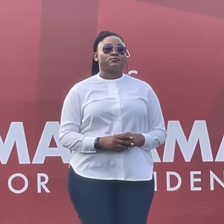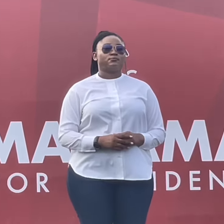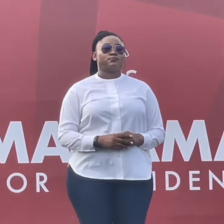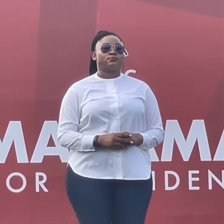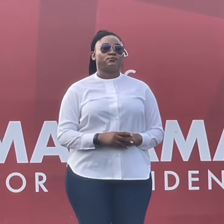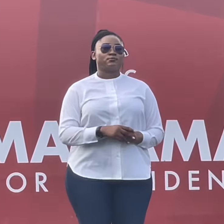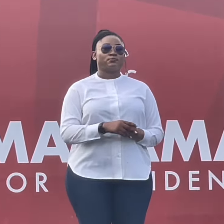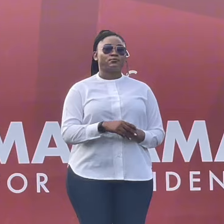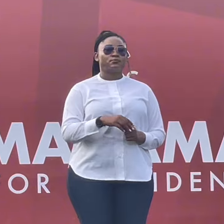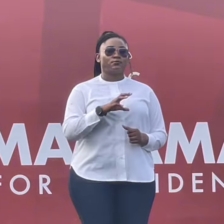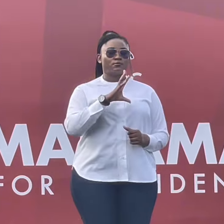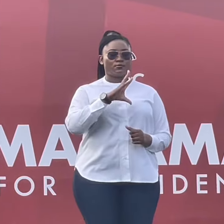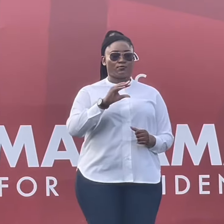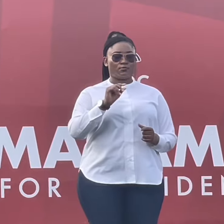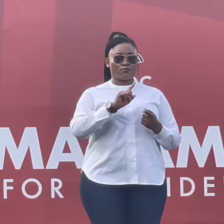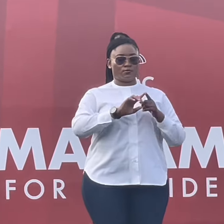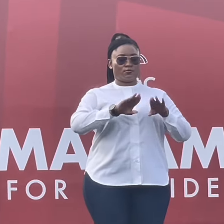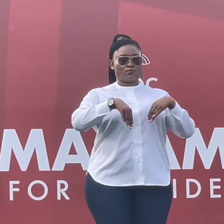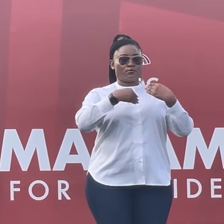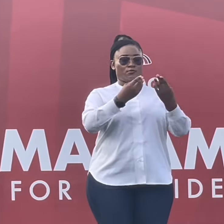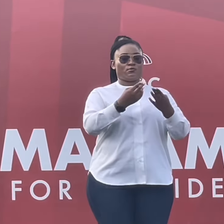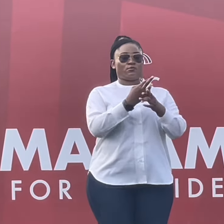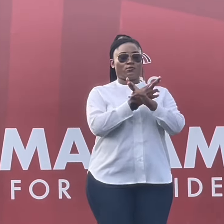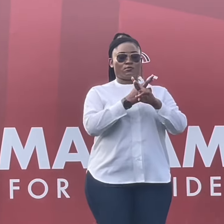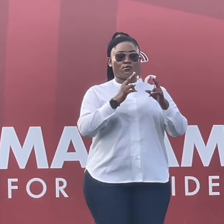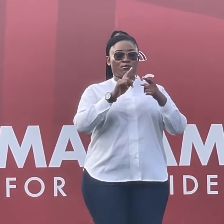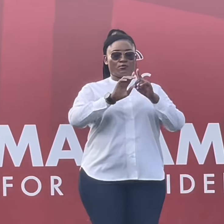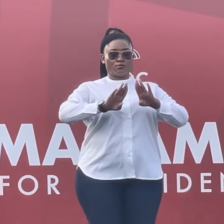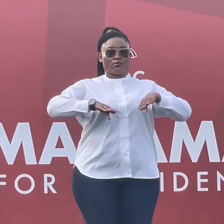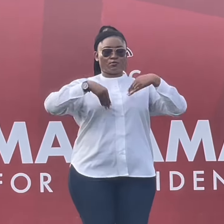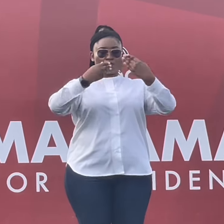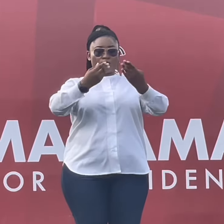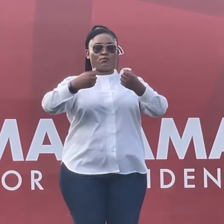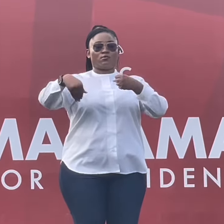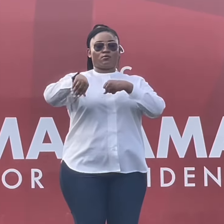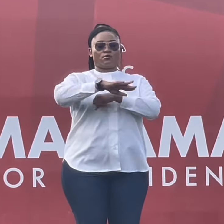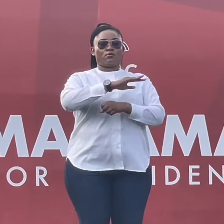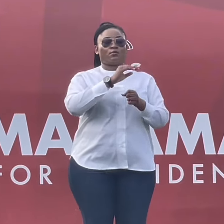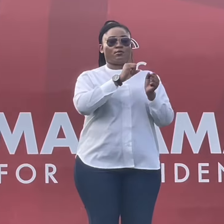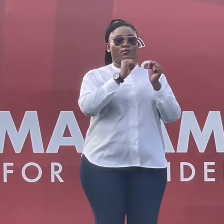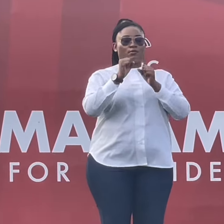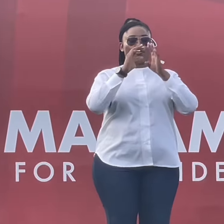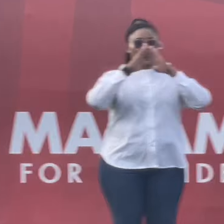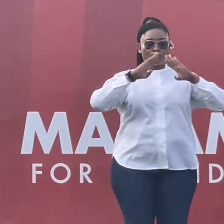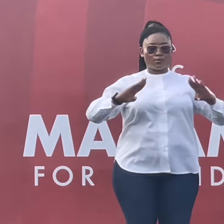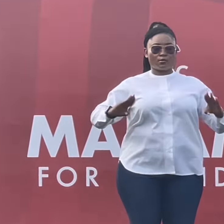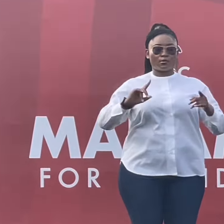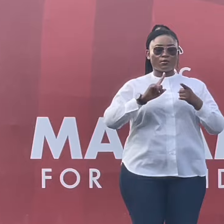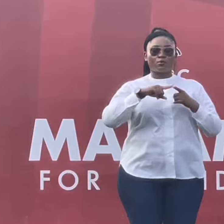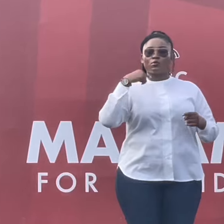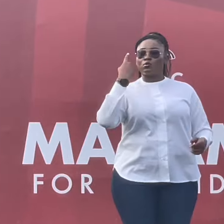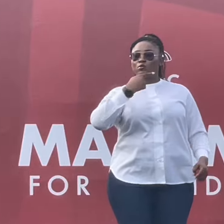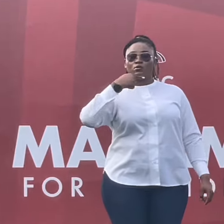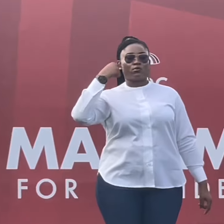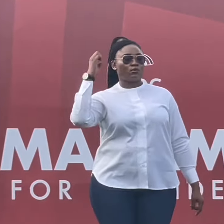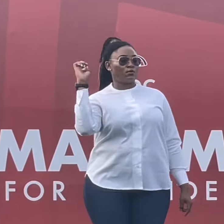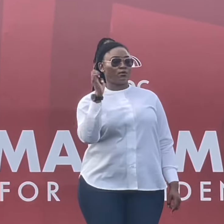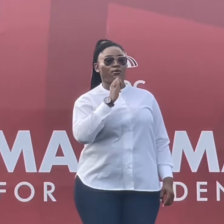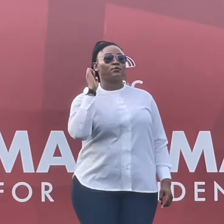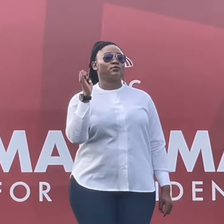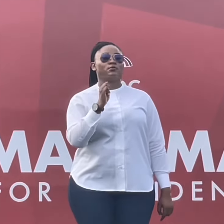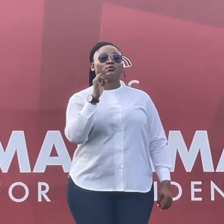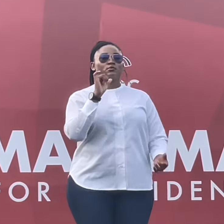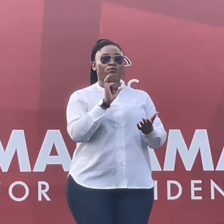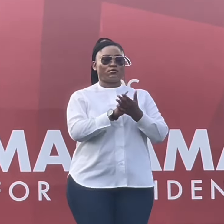and putting yourself in readiness to hand over power peacefully to whoever